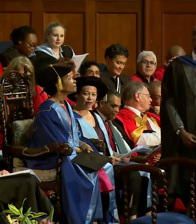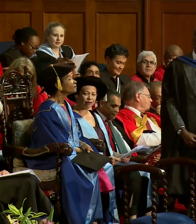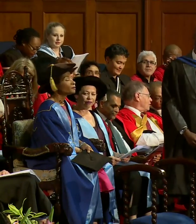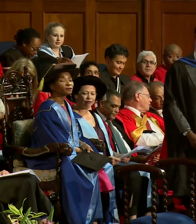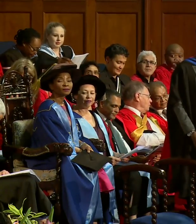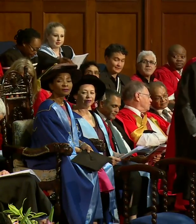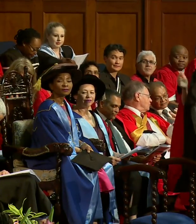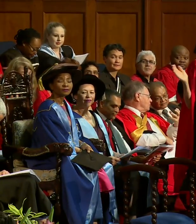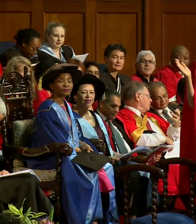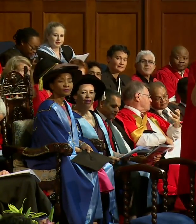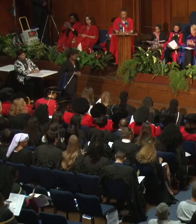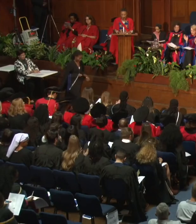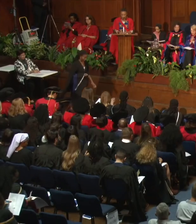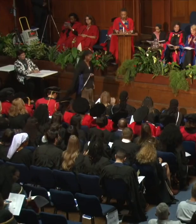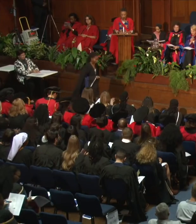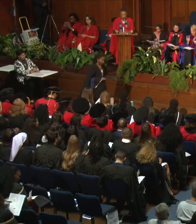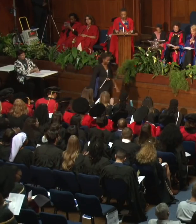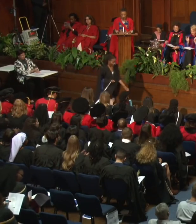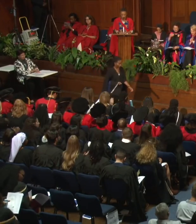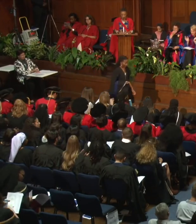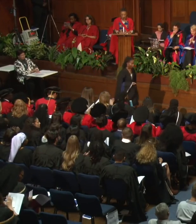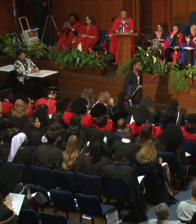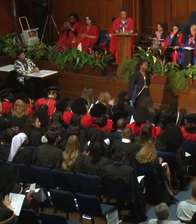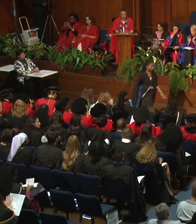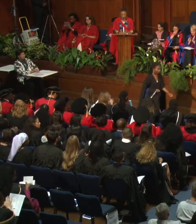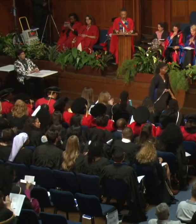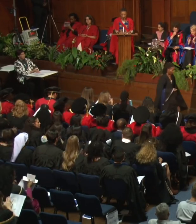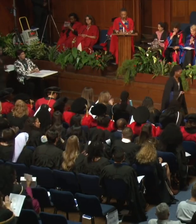Bongekile Nontlantla Butelezi.